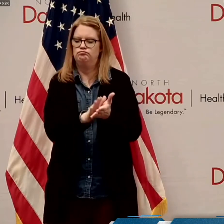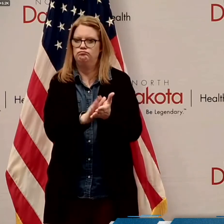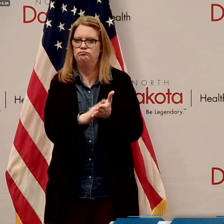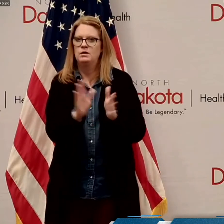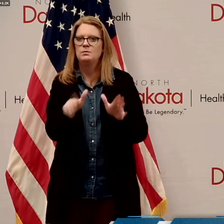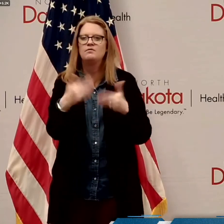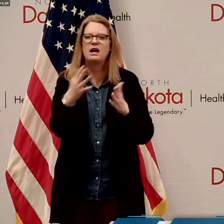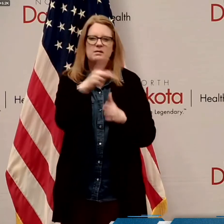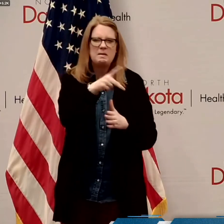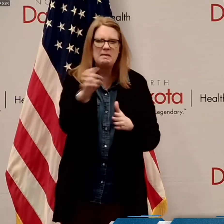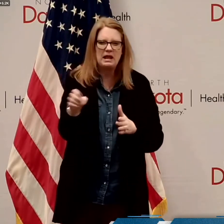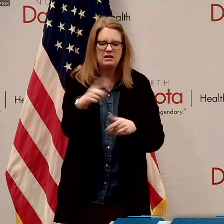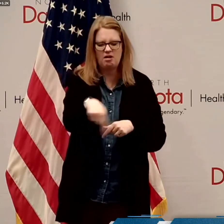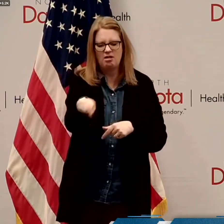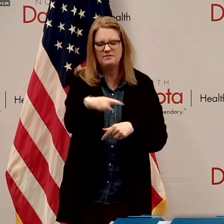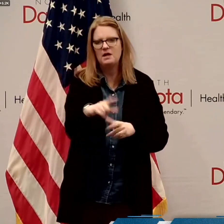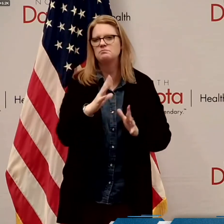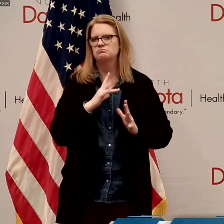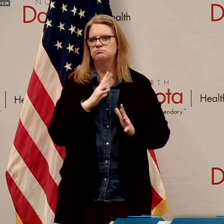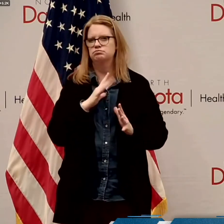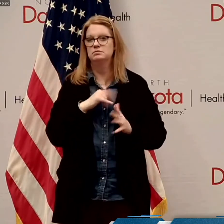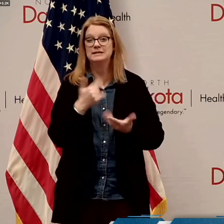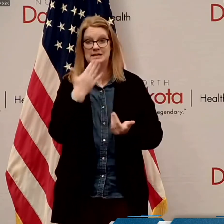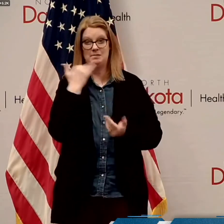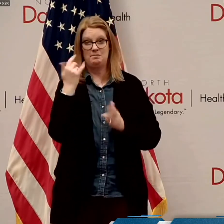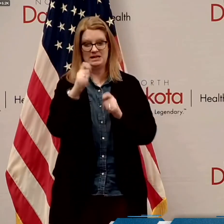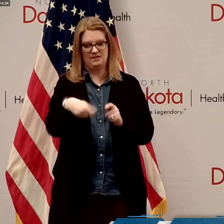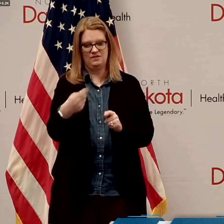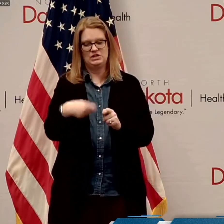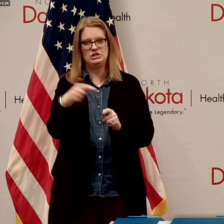gear. But again, we do have some of the best fishing in the